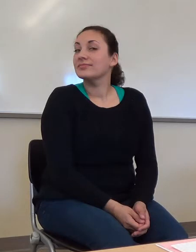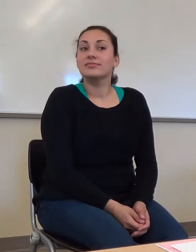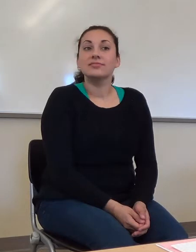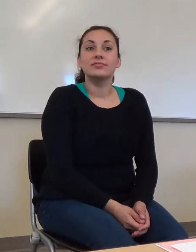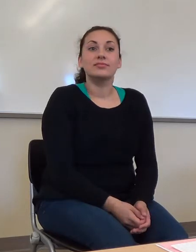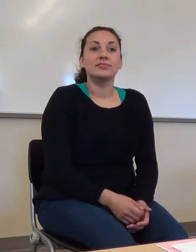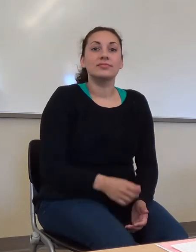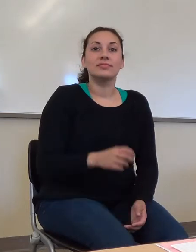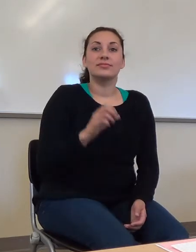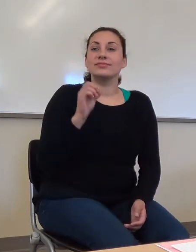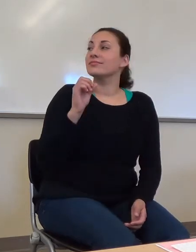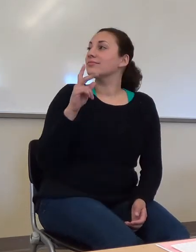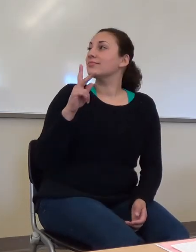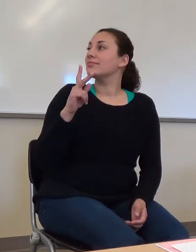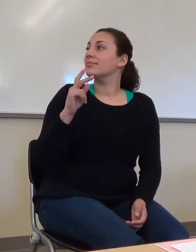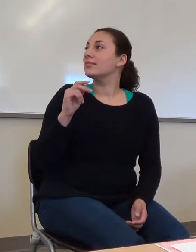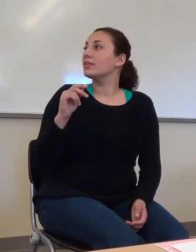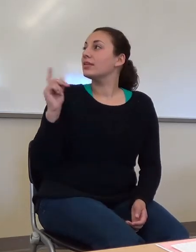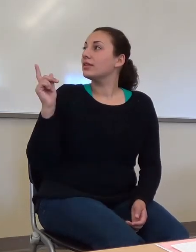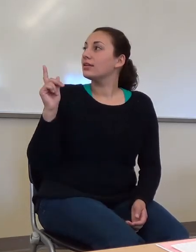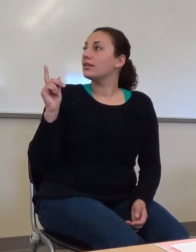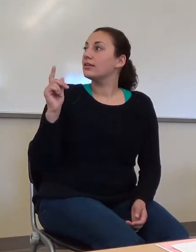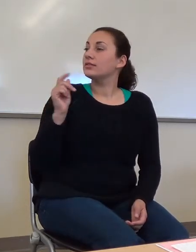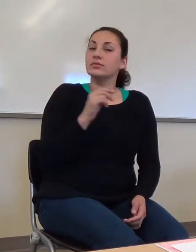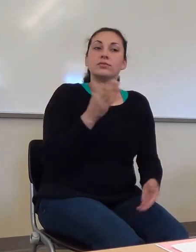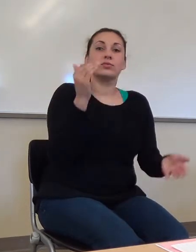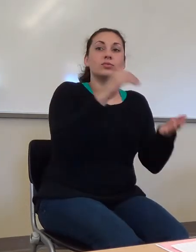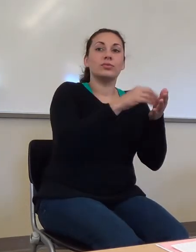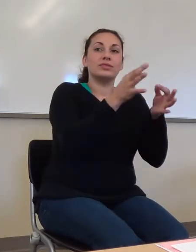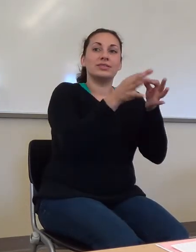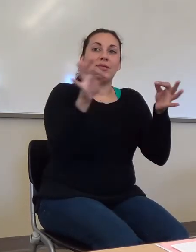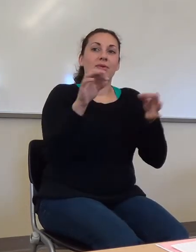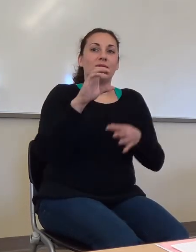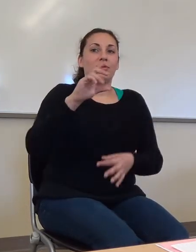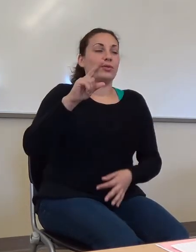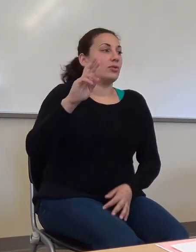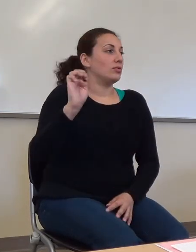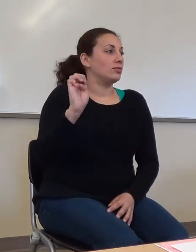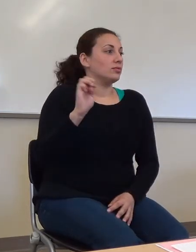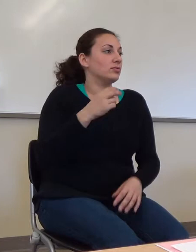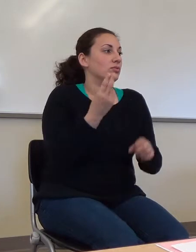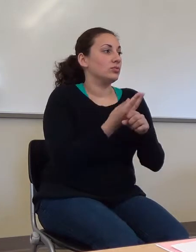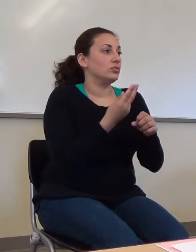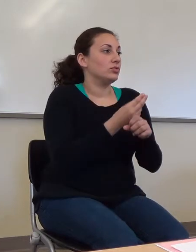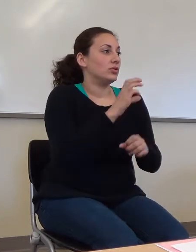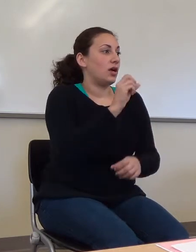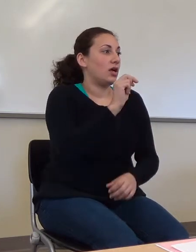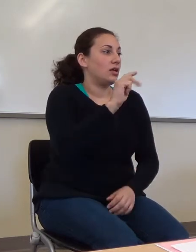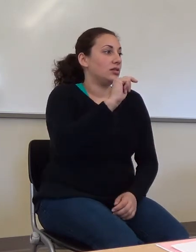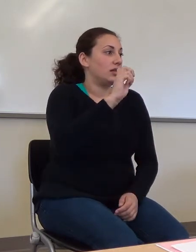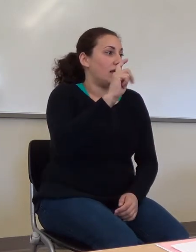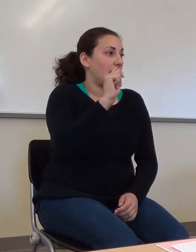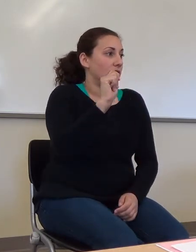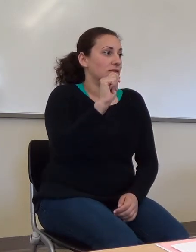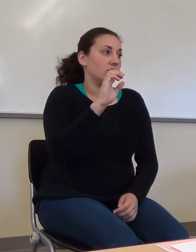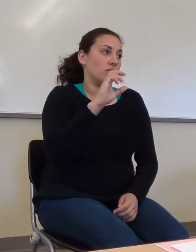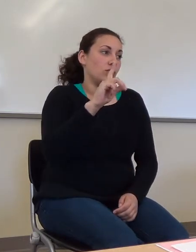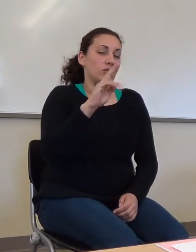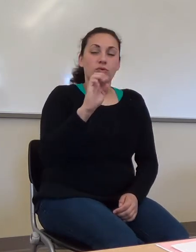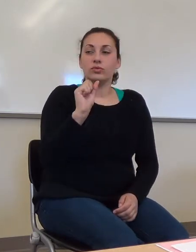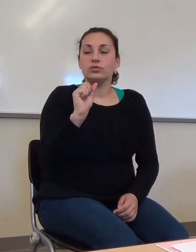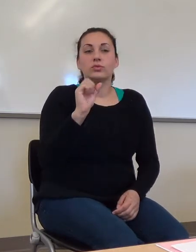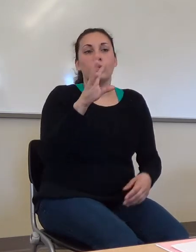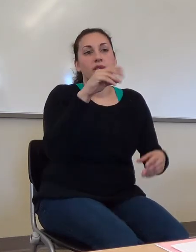This was a restatement clue, and here's a direction. Use context clues in sentences and in